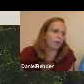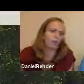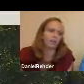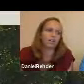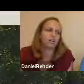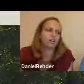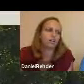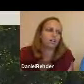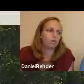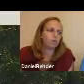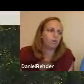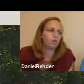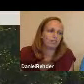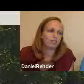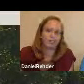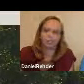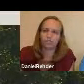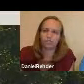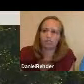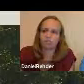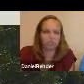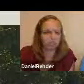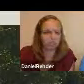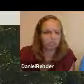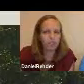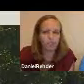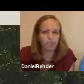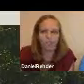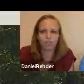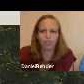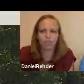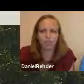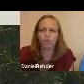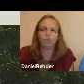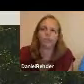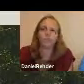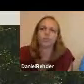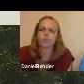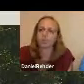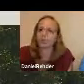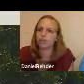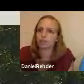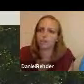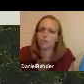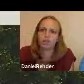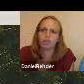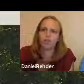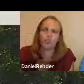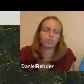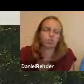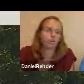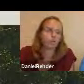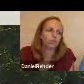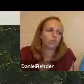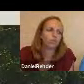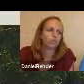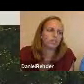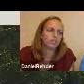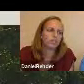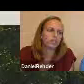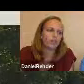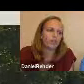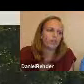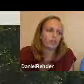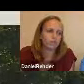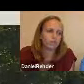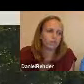do I, all these little things that you don't really have to do when you're there for a short time. And so learning